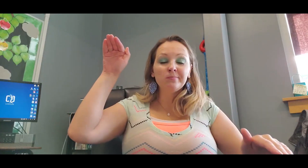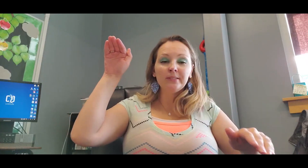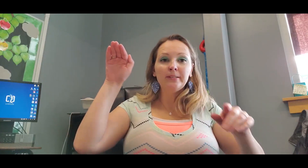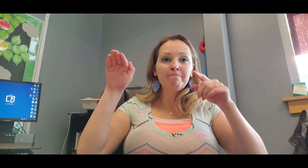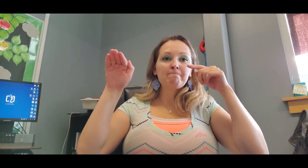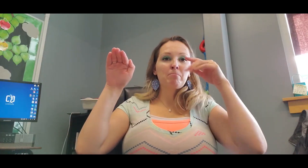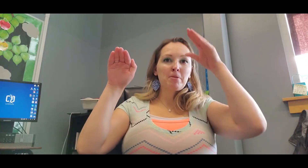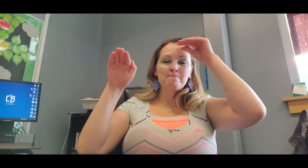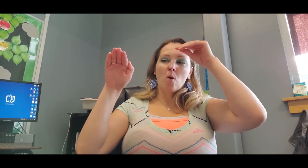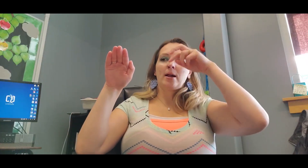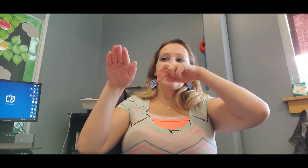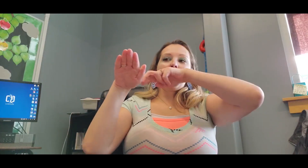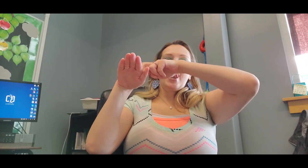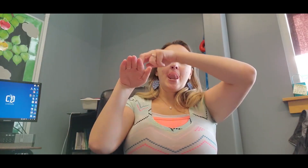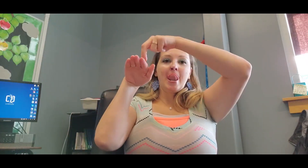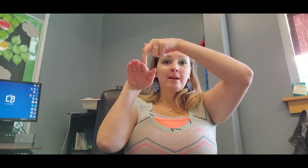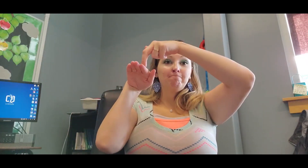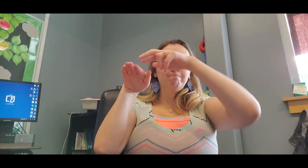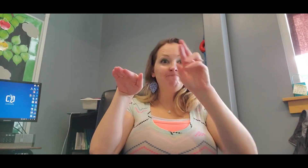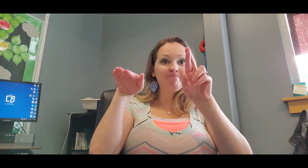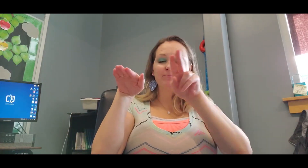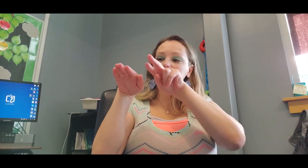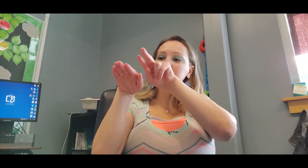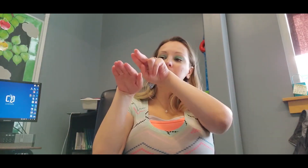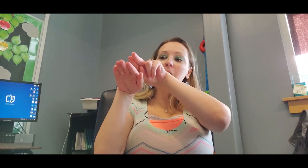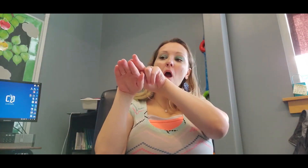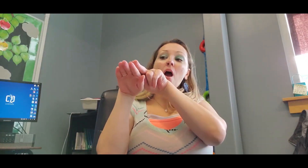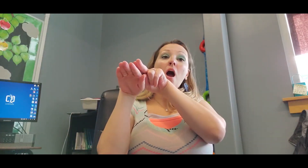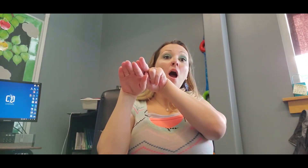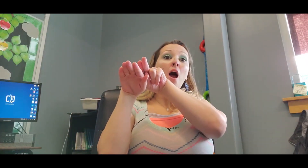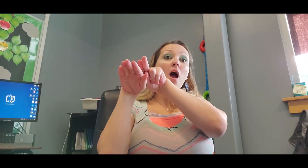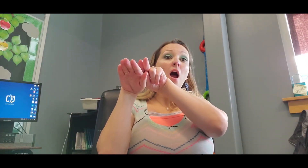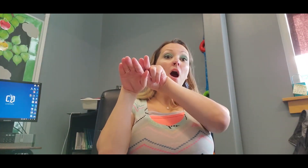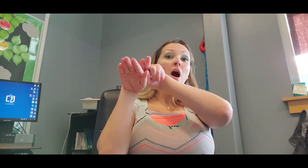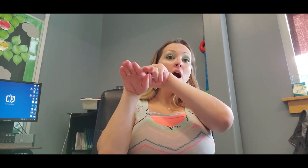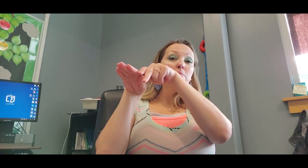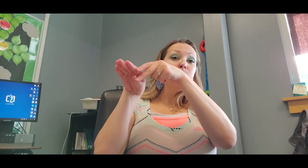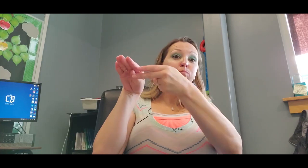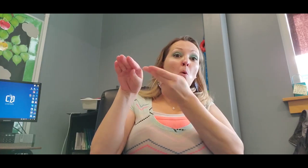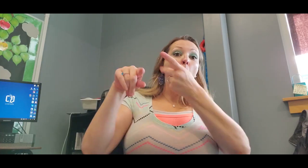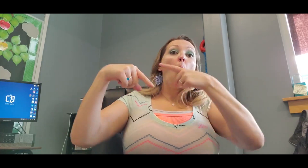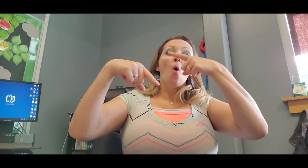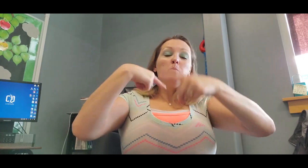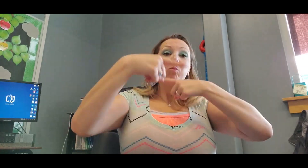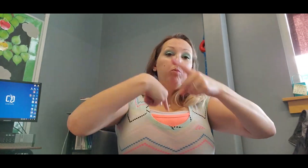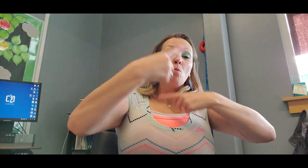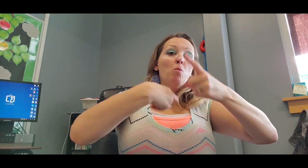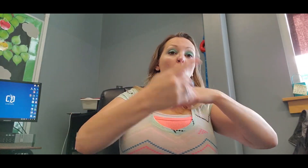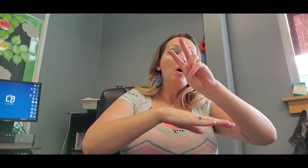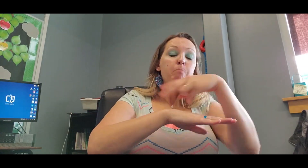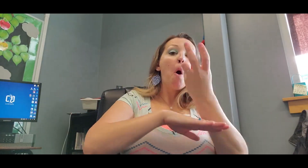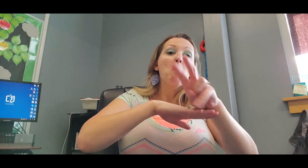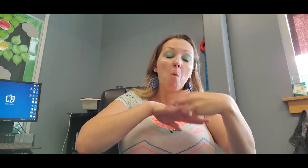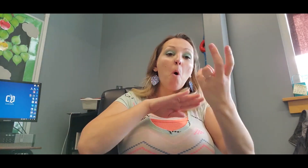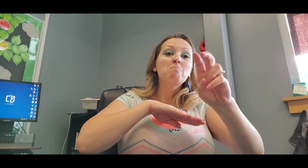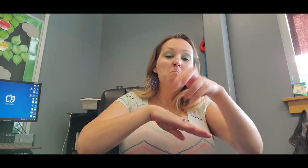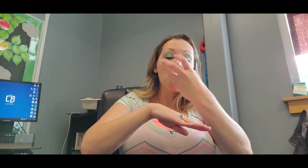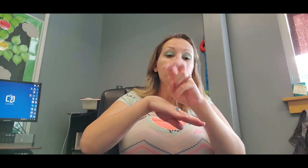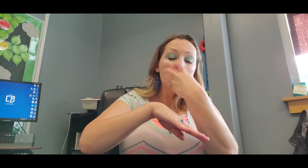There's a hill made of grass, and a little boy gets to the top, and he starts to